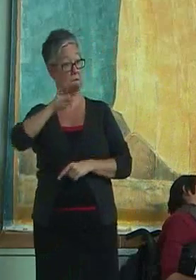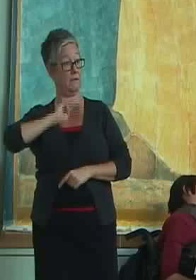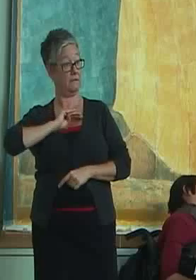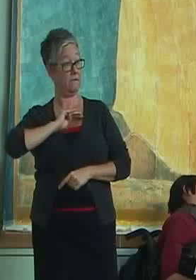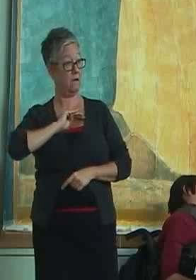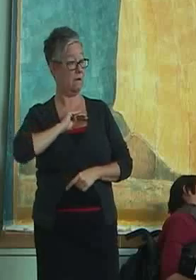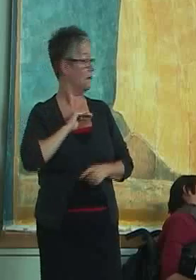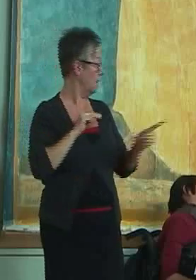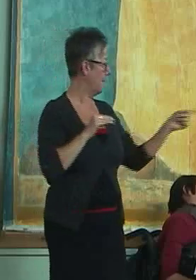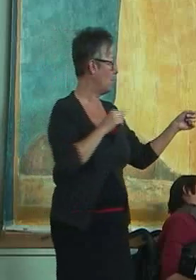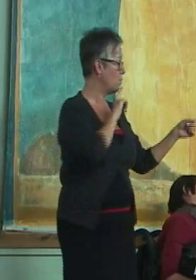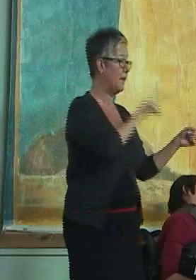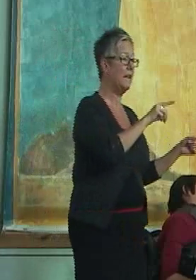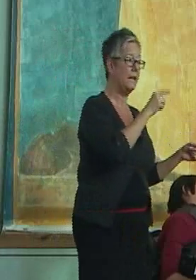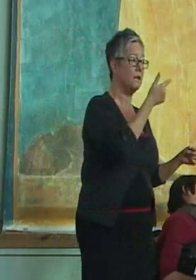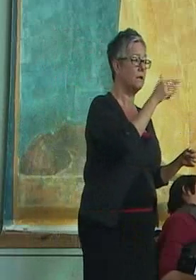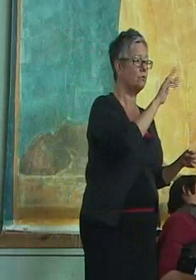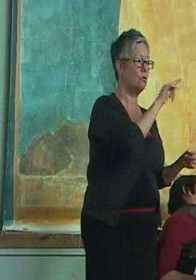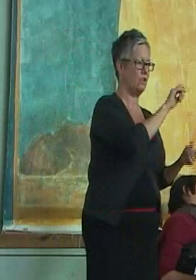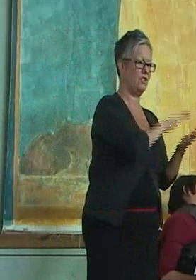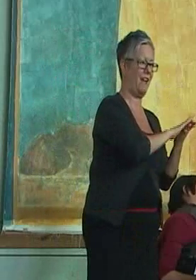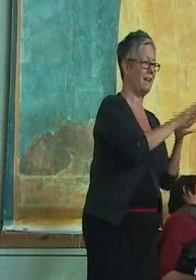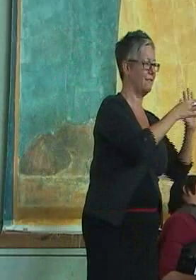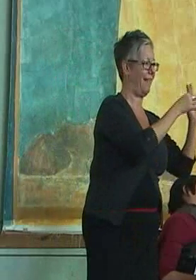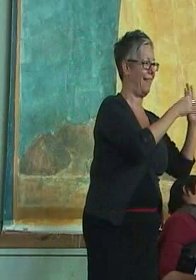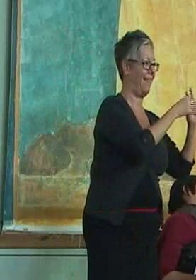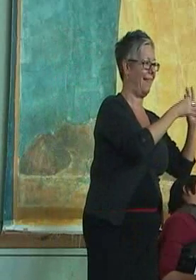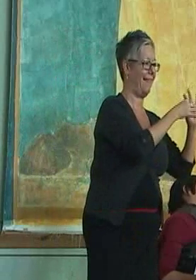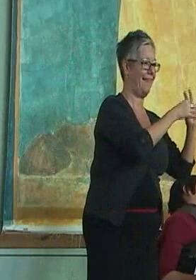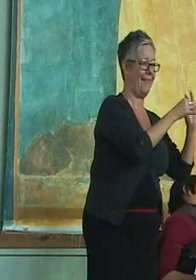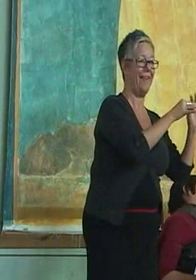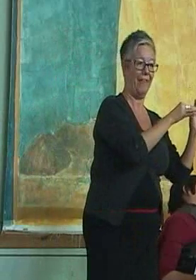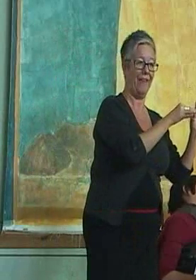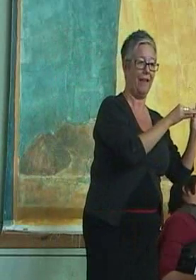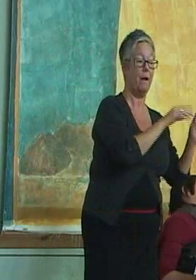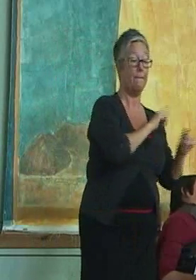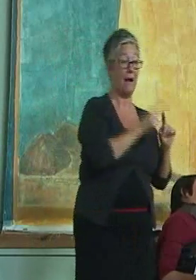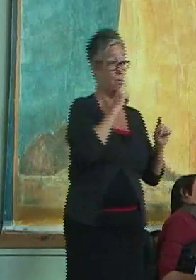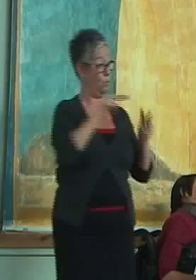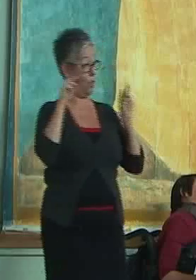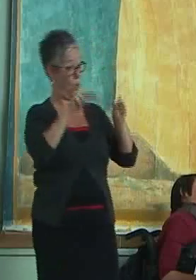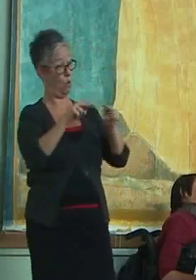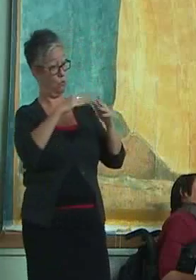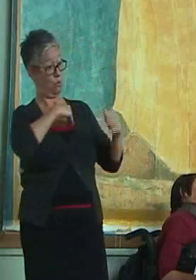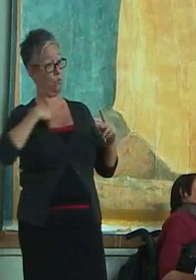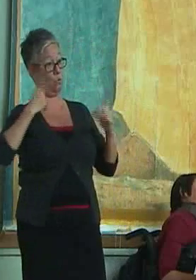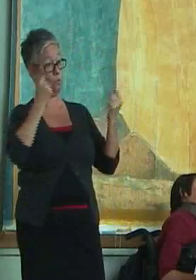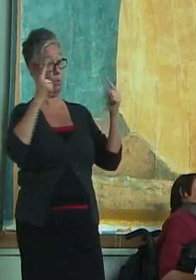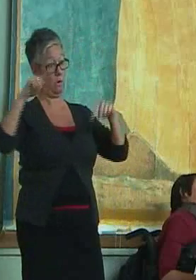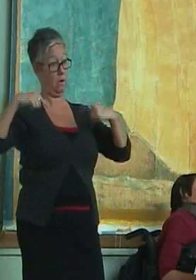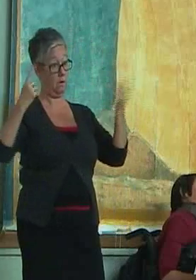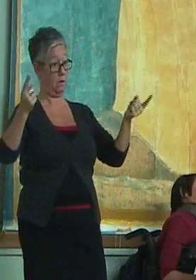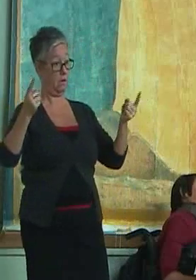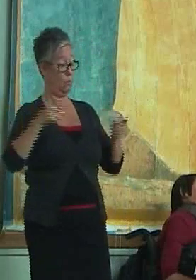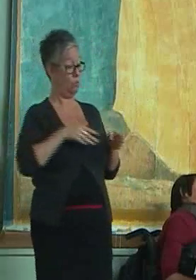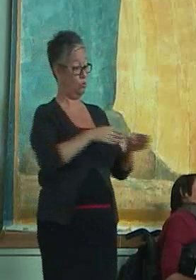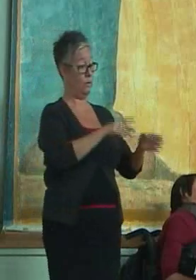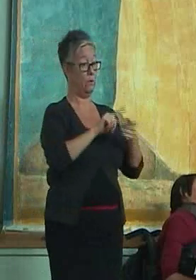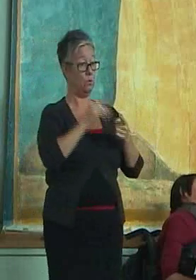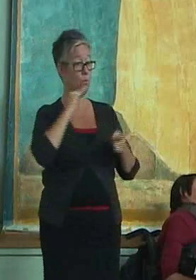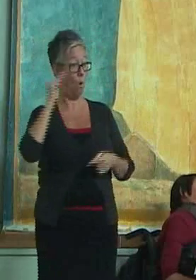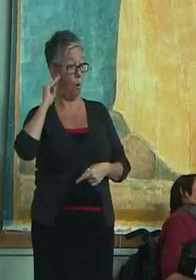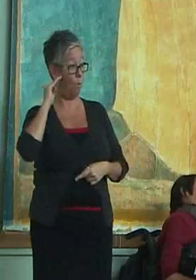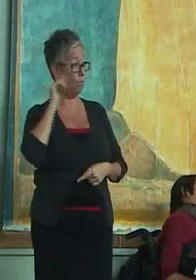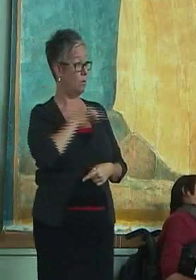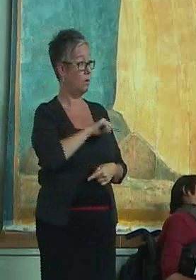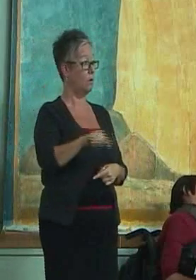gives a nice speech. But you know what, look at the deeds. If you like what the City of Toronto's been doing, which basically is Street to Homes project,